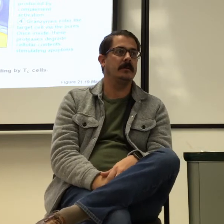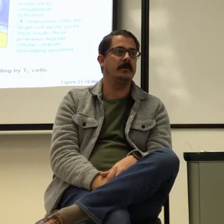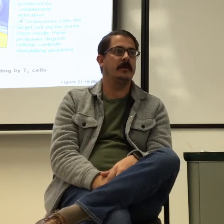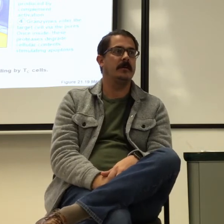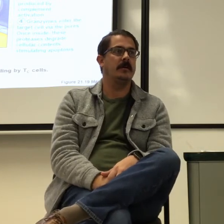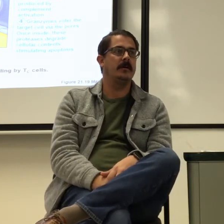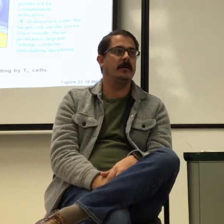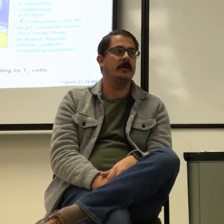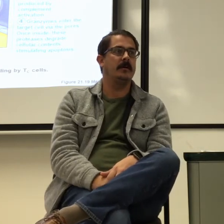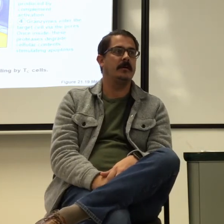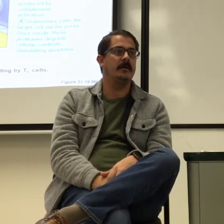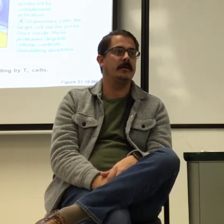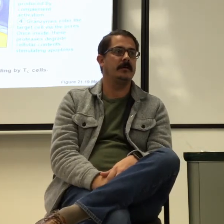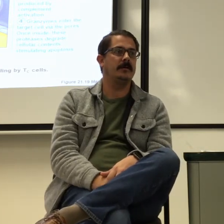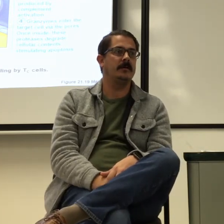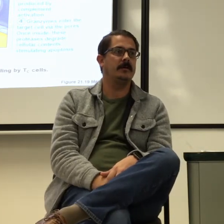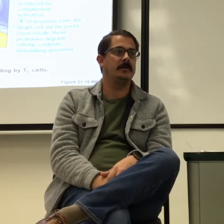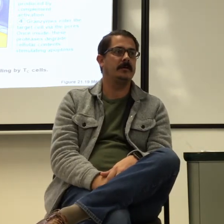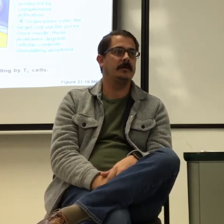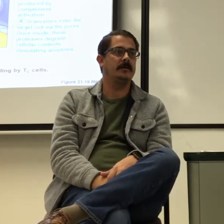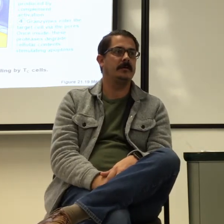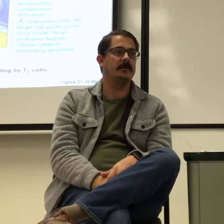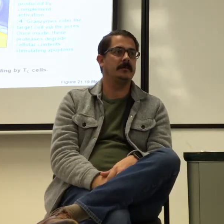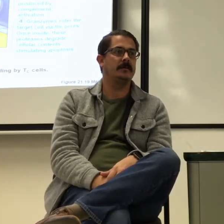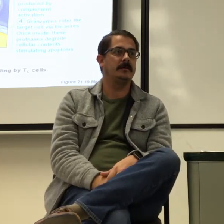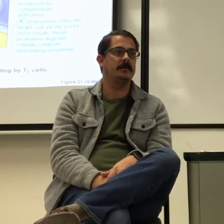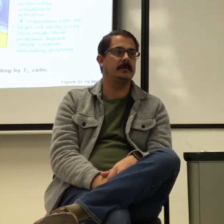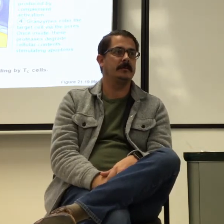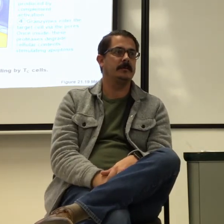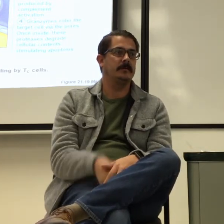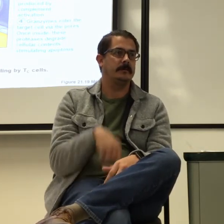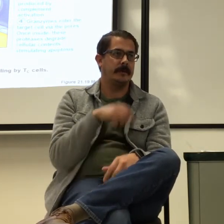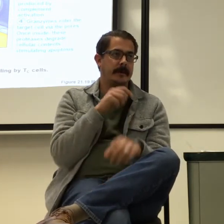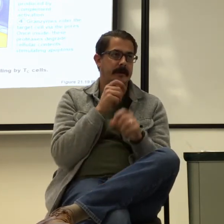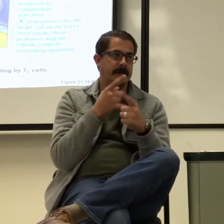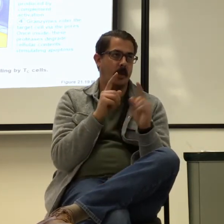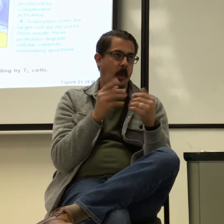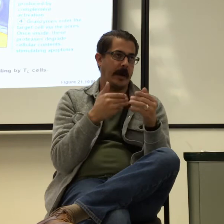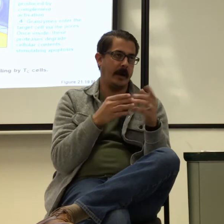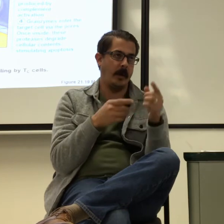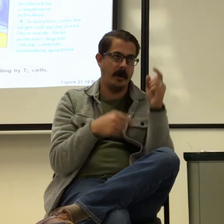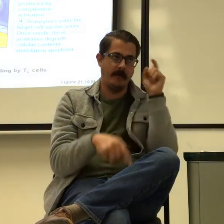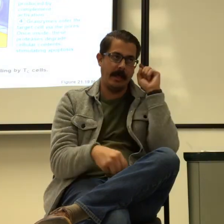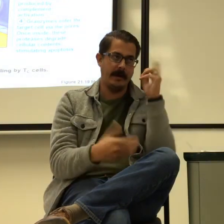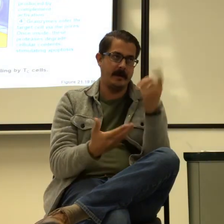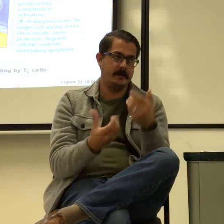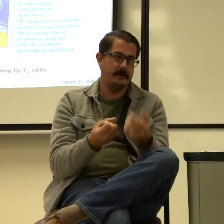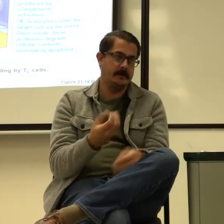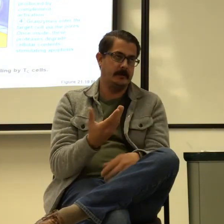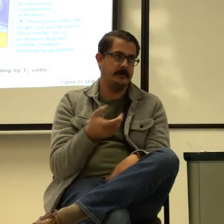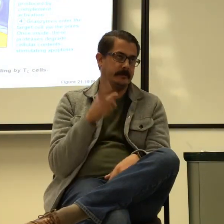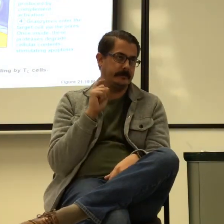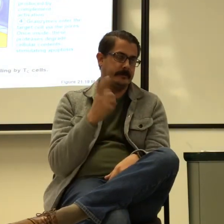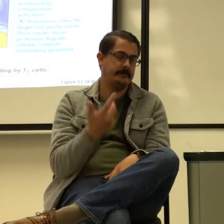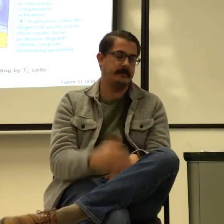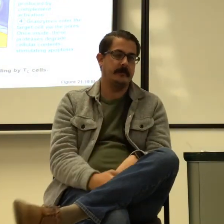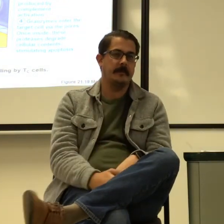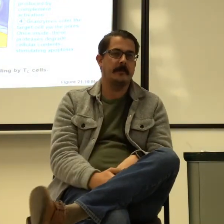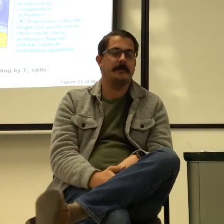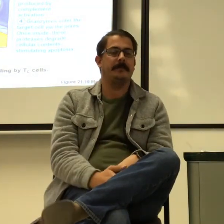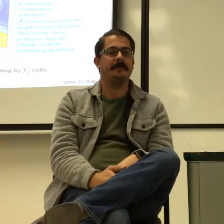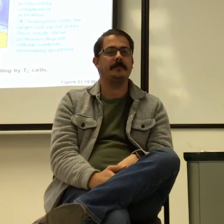So when we say lethal hit, what we really mean is pay attention to the perforins and granzymes on this figure.